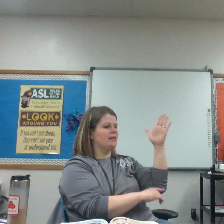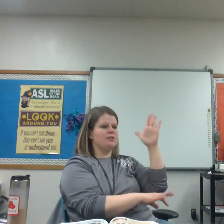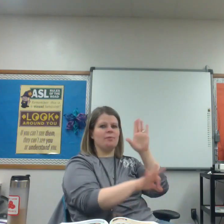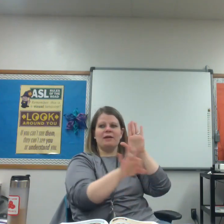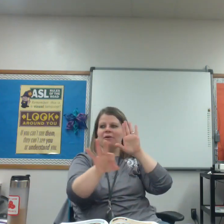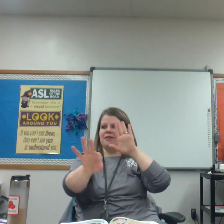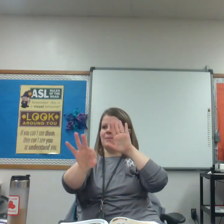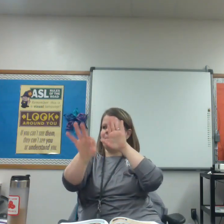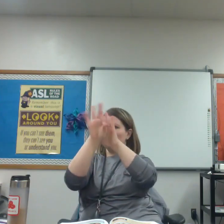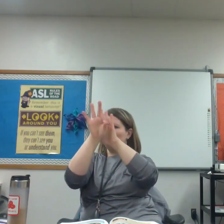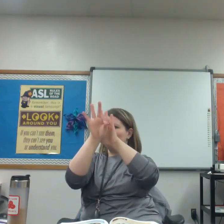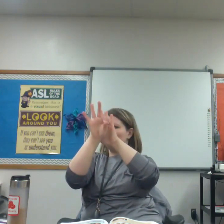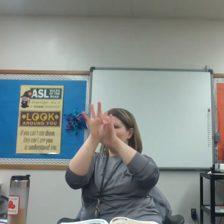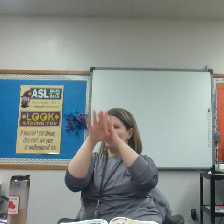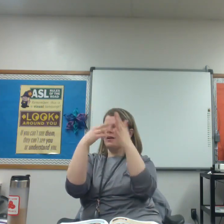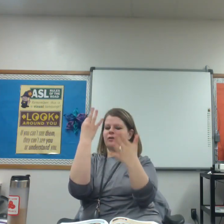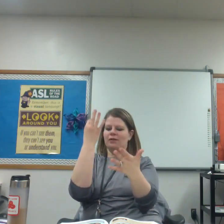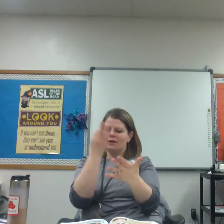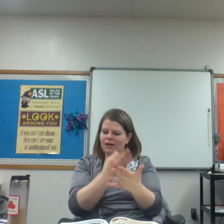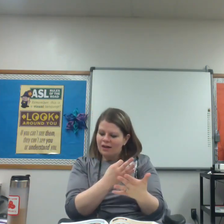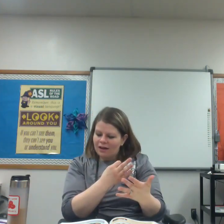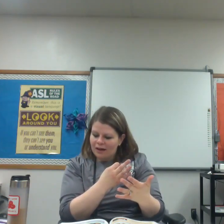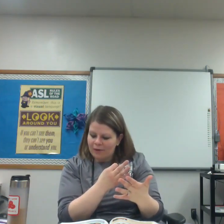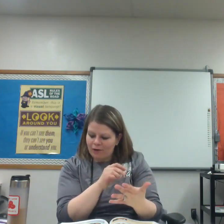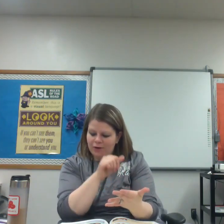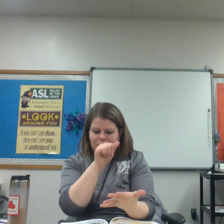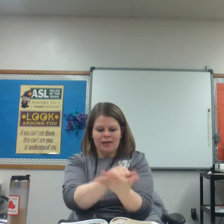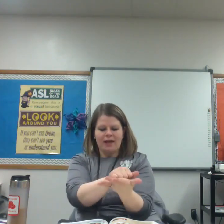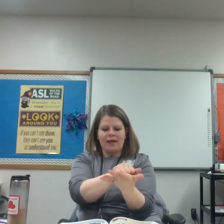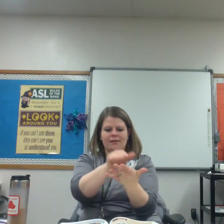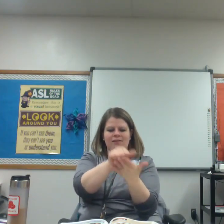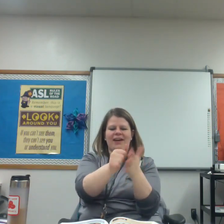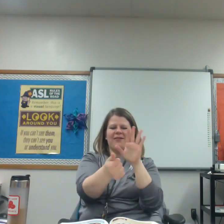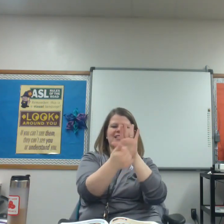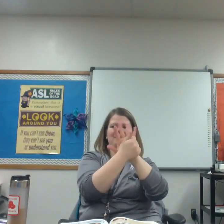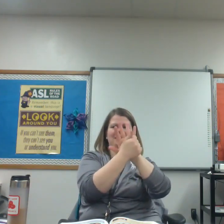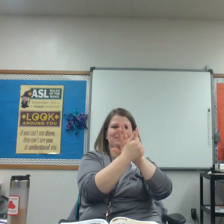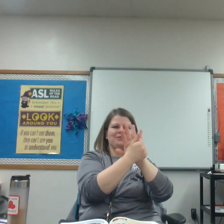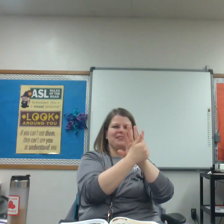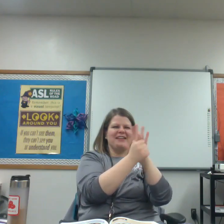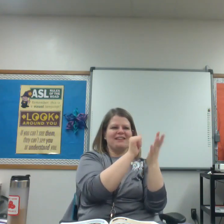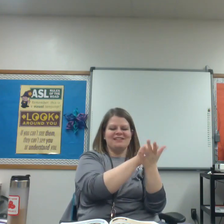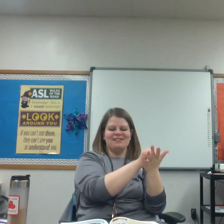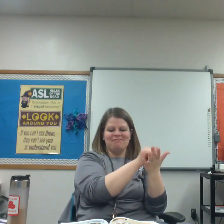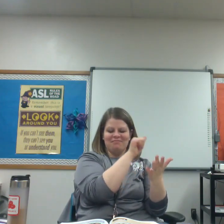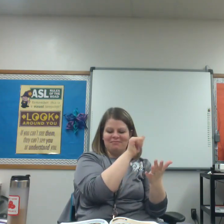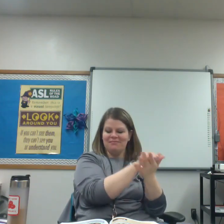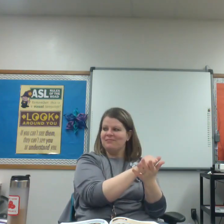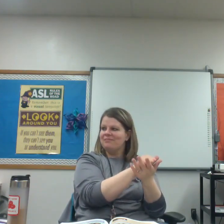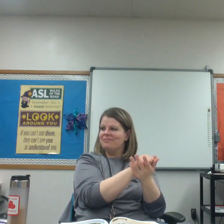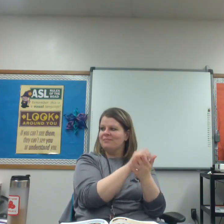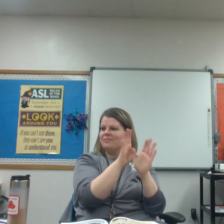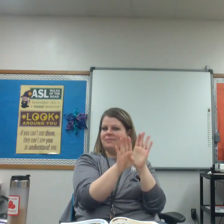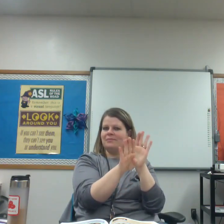is your paper, and it's a big old letter grade on it. Or you can, I mean, I know you can do, like, A and stuff. I typically will do it like this. What about like B?